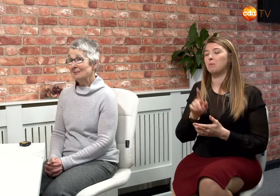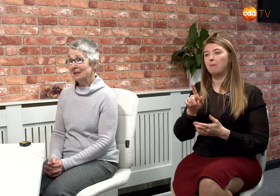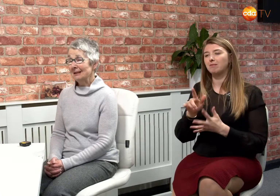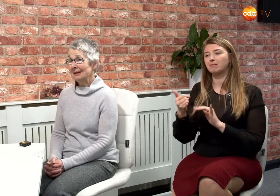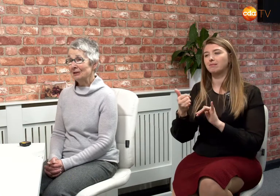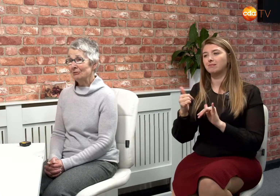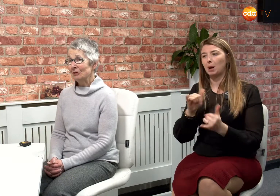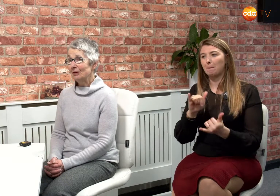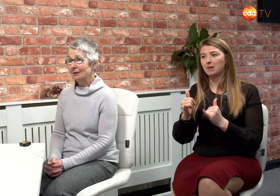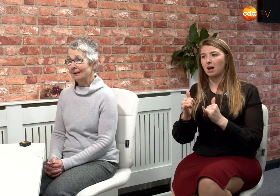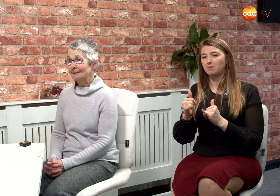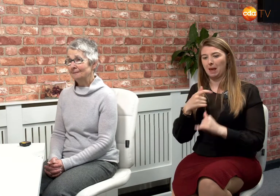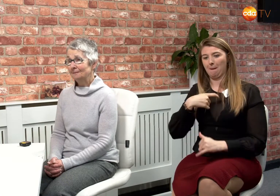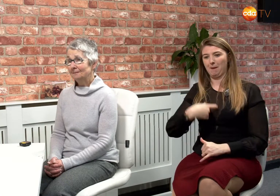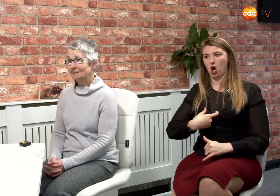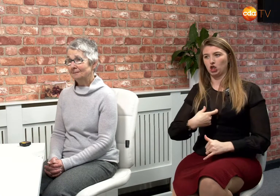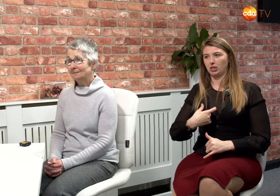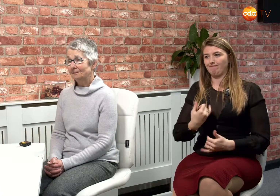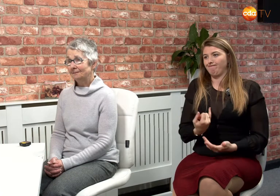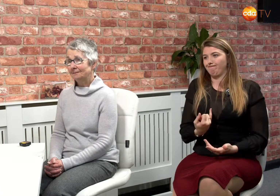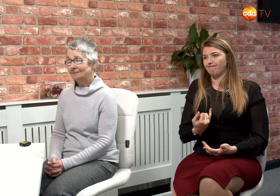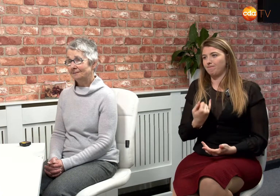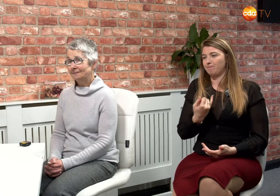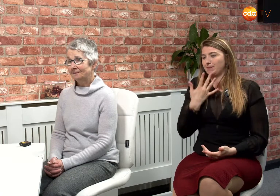but sometimes they get it wrong.